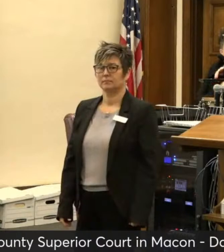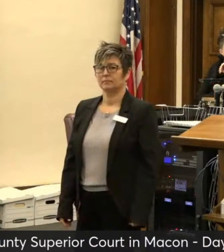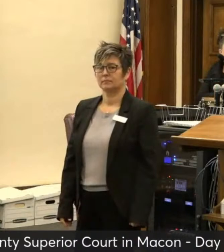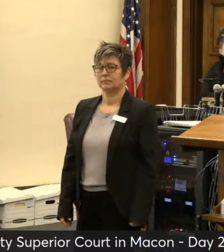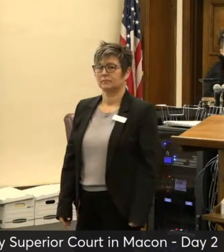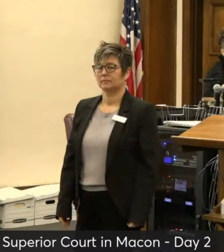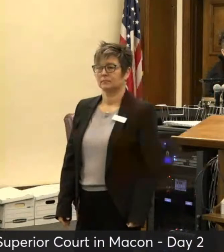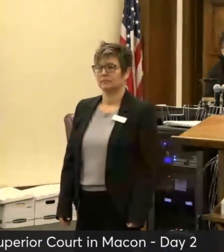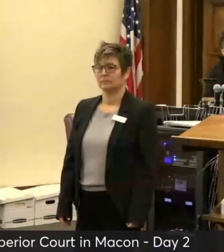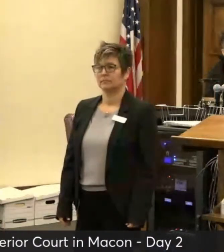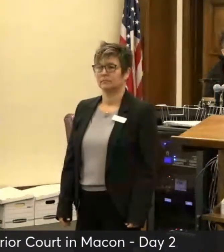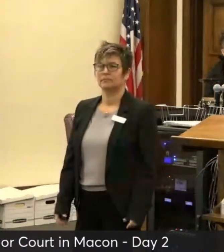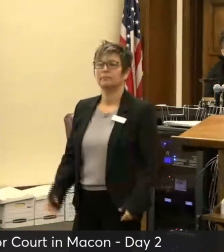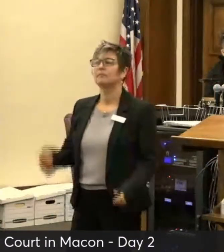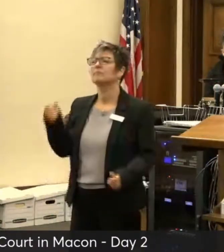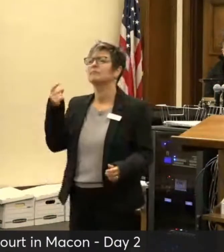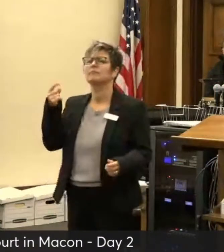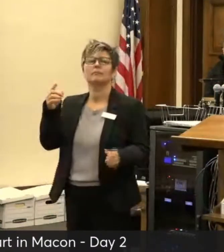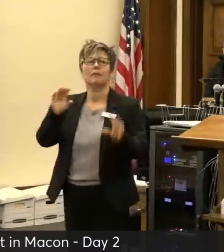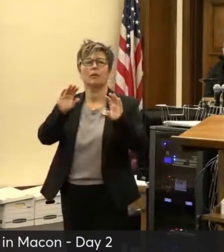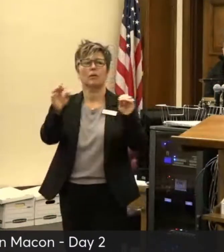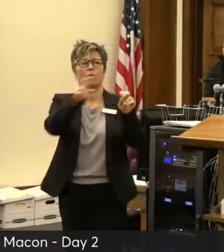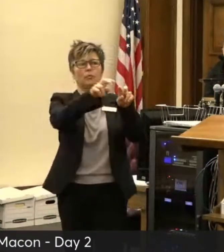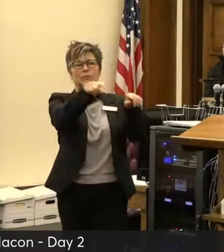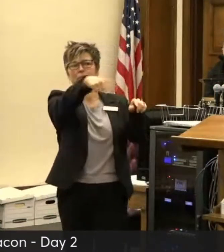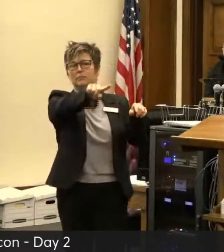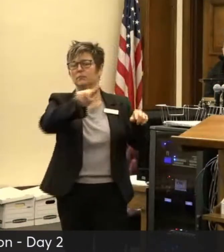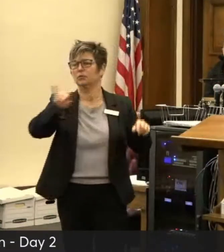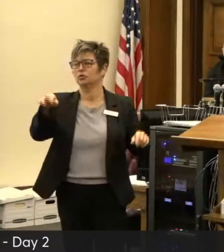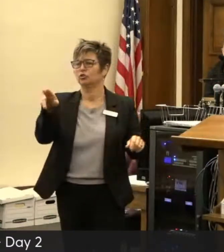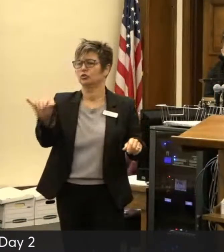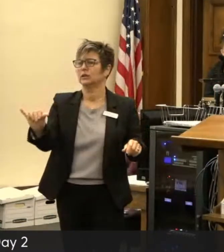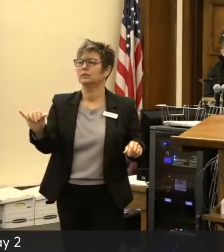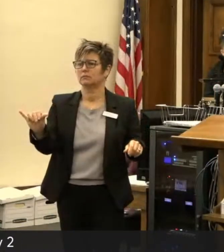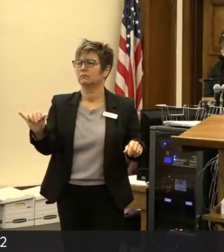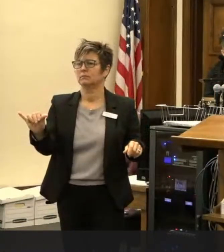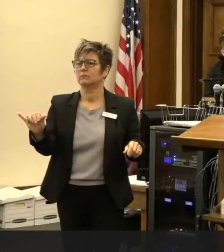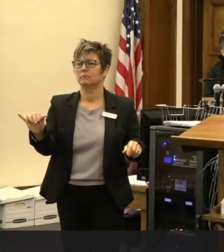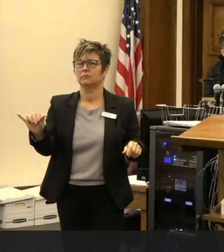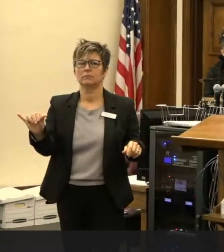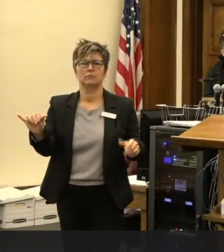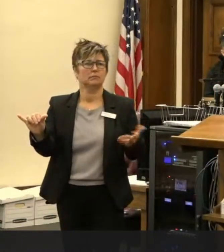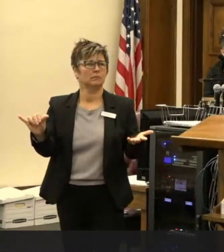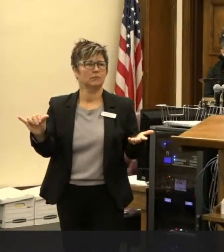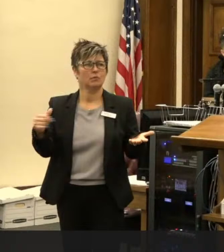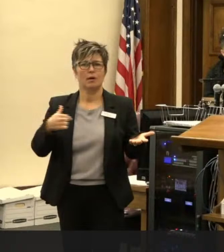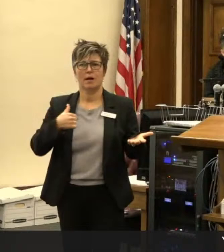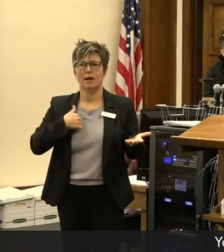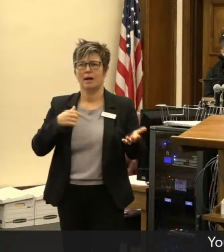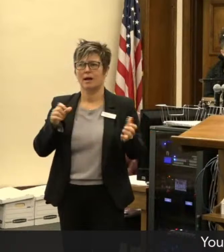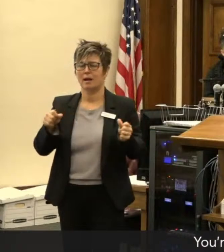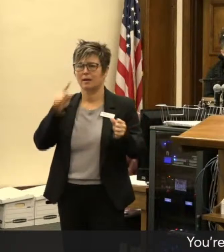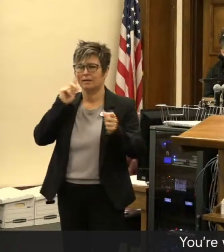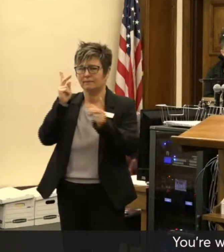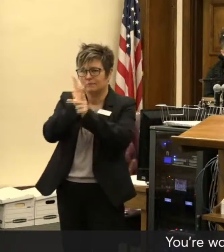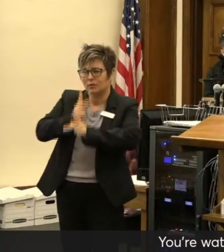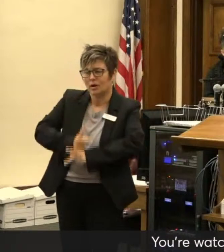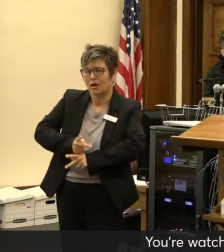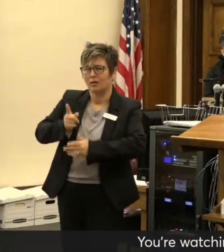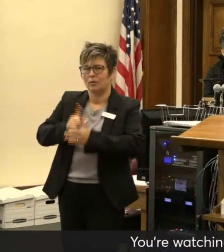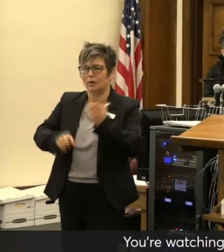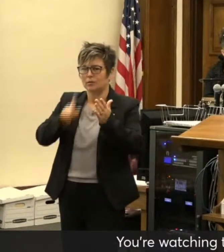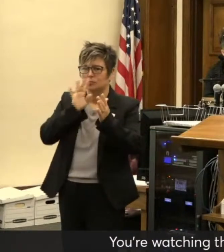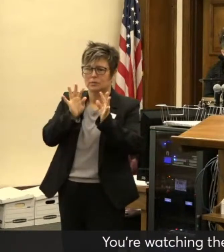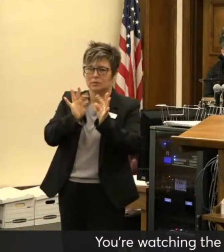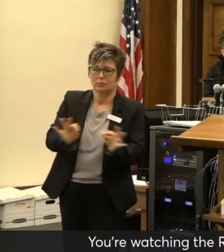have a jury in the box on this. I'm capable of kind of sorting through what's the wheat and the chaff. So